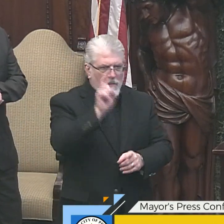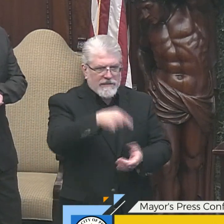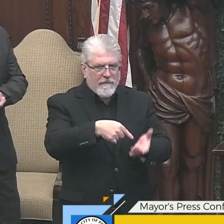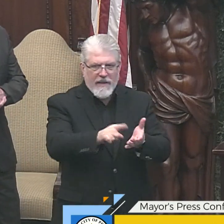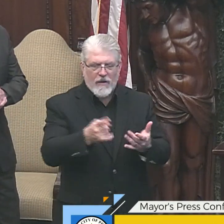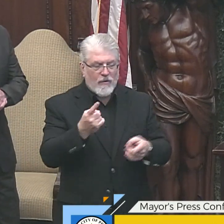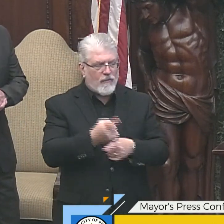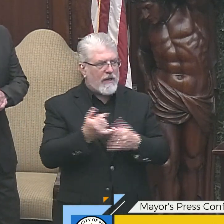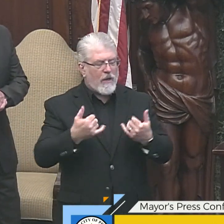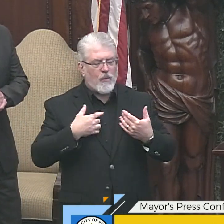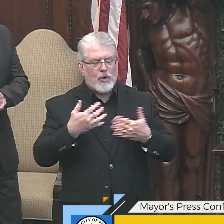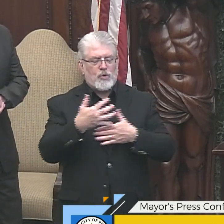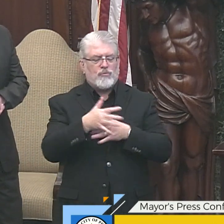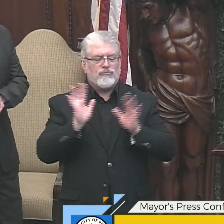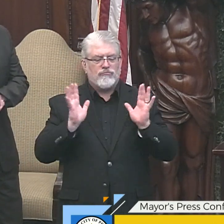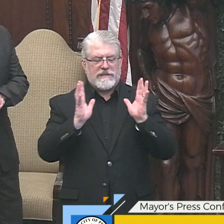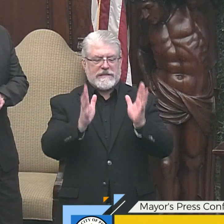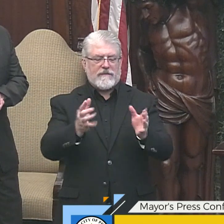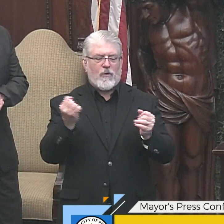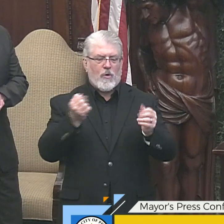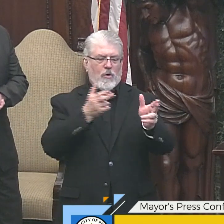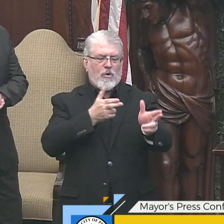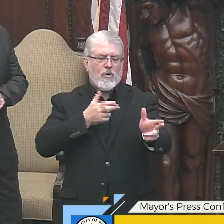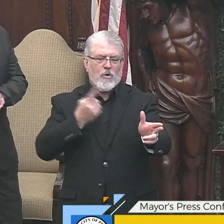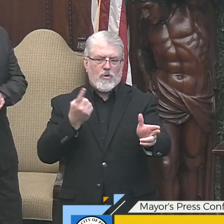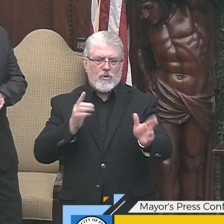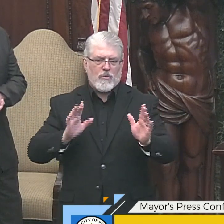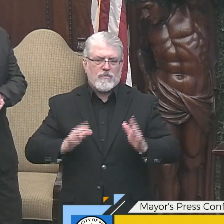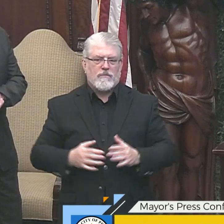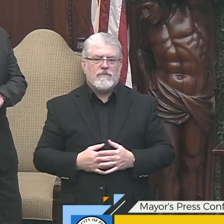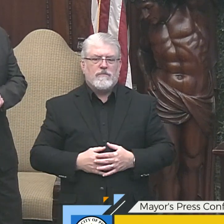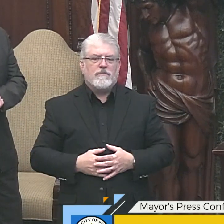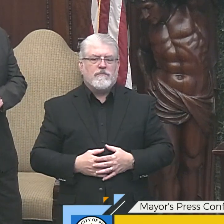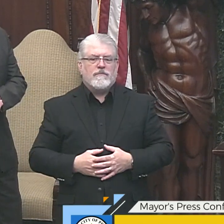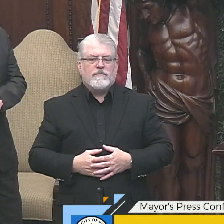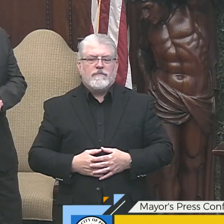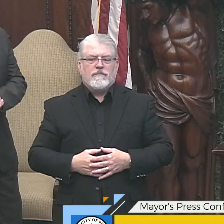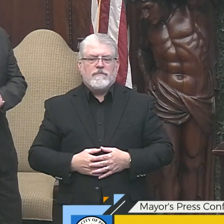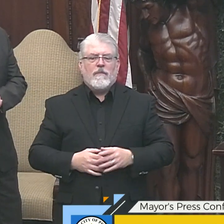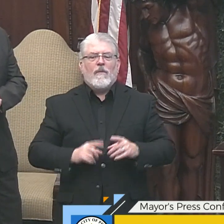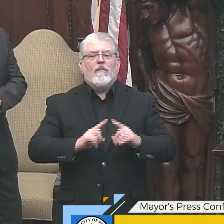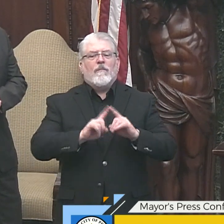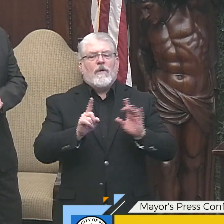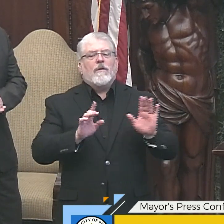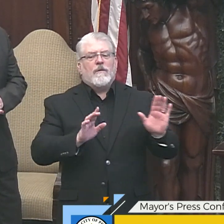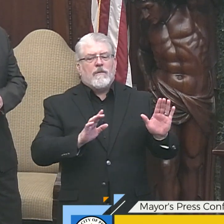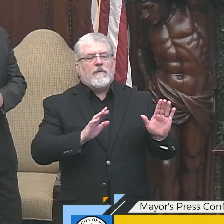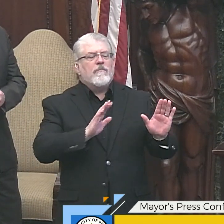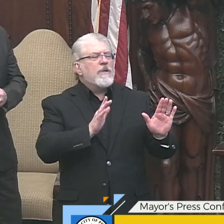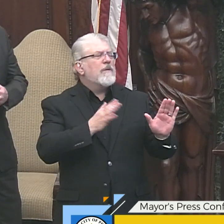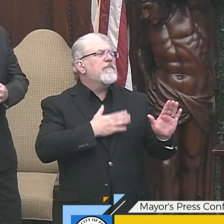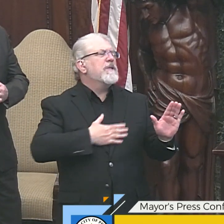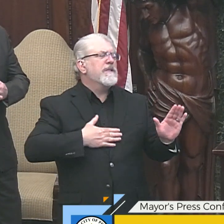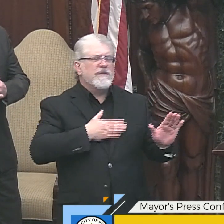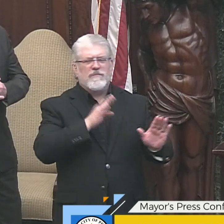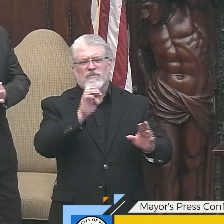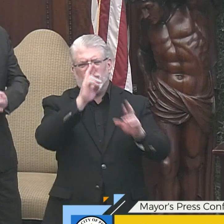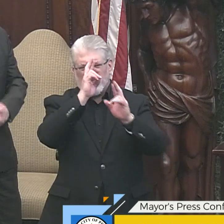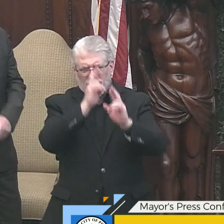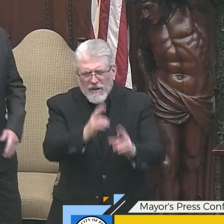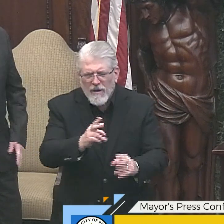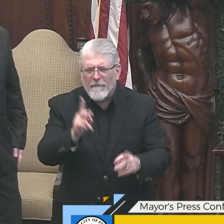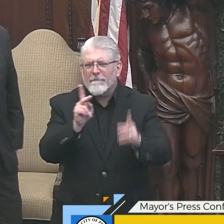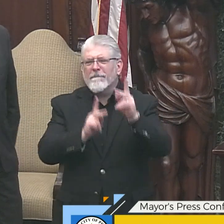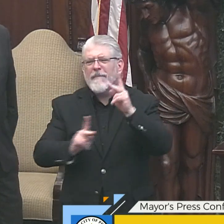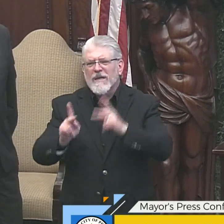this crisis. Having said that, please be respectful of the need for people to